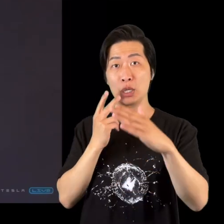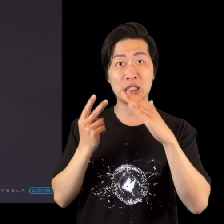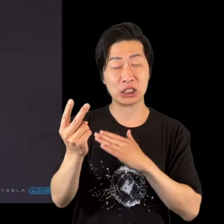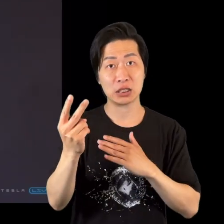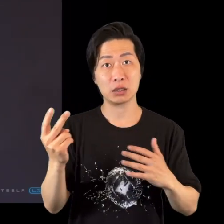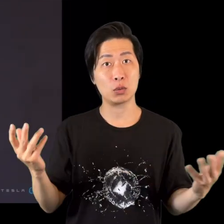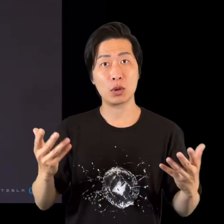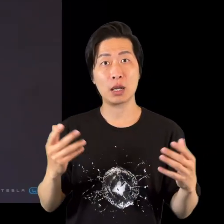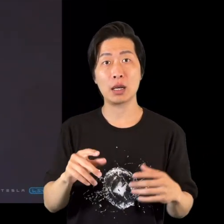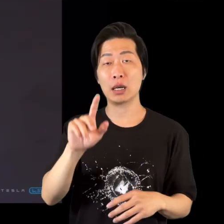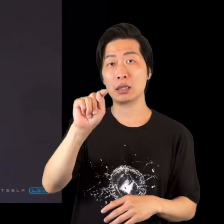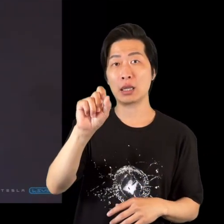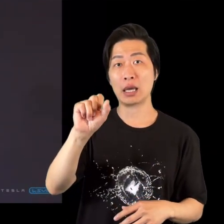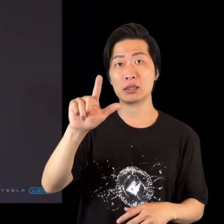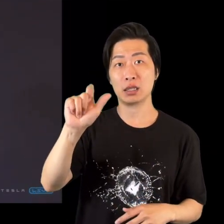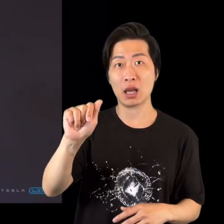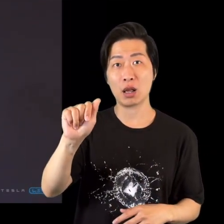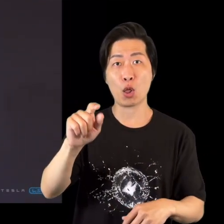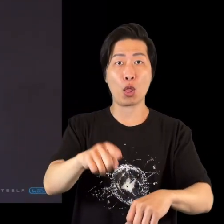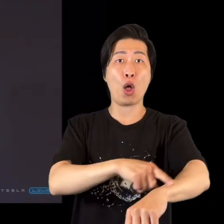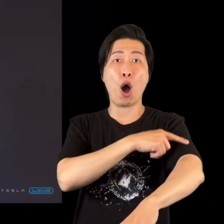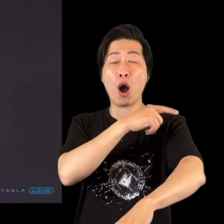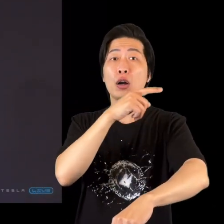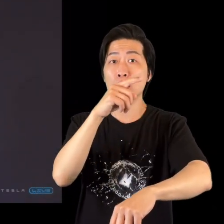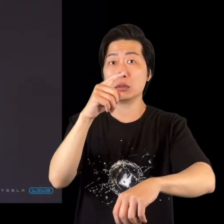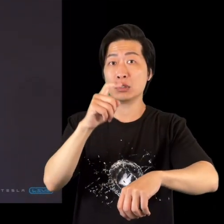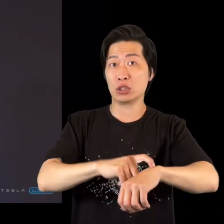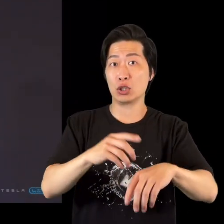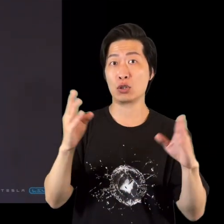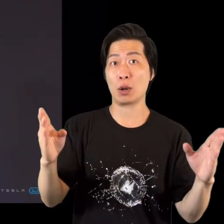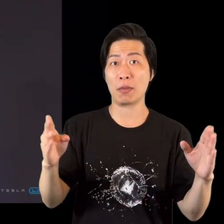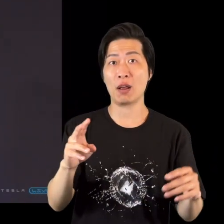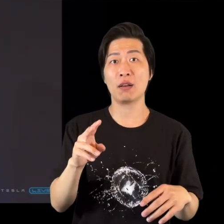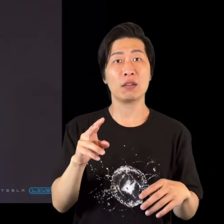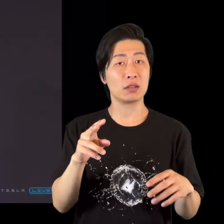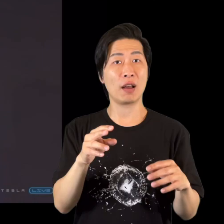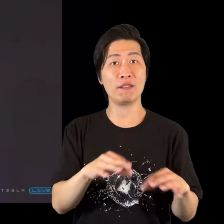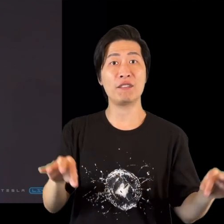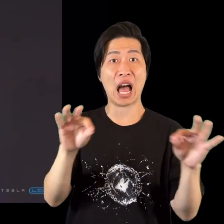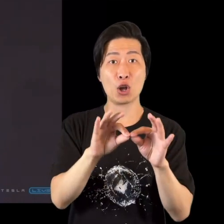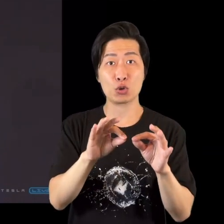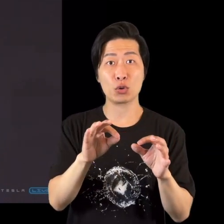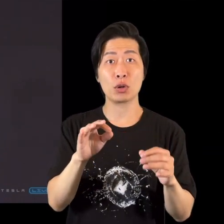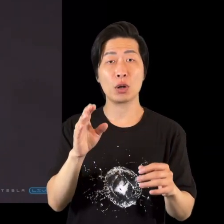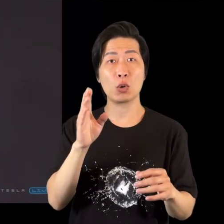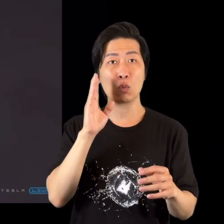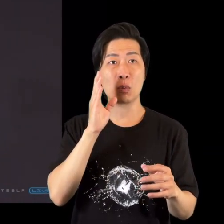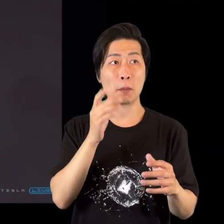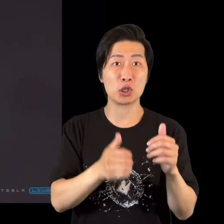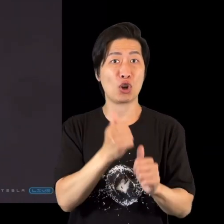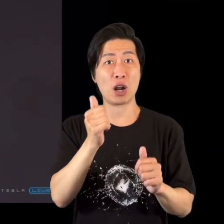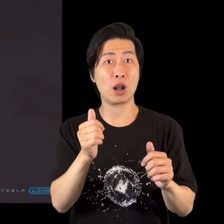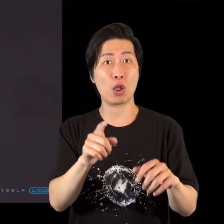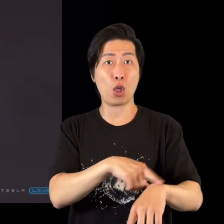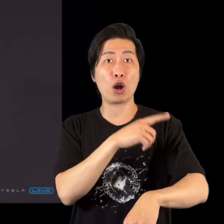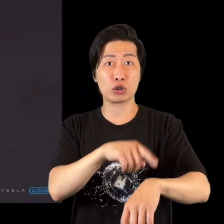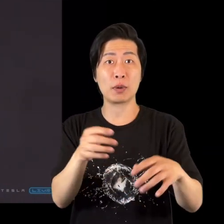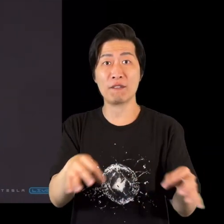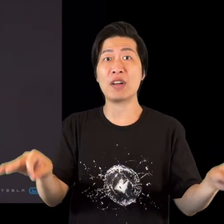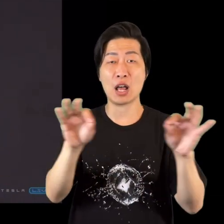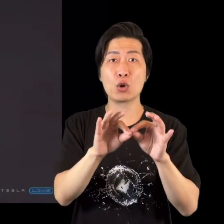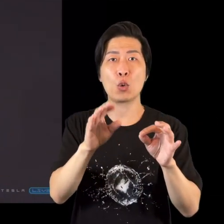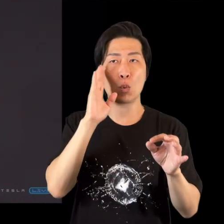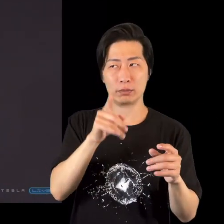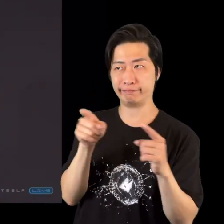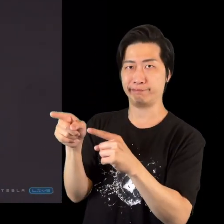So my prediction is that Tesla's long-term value will be, a majority of the